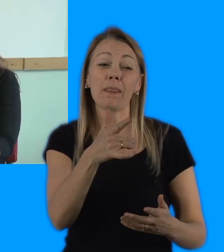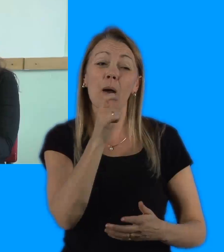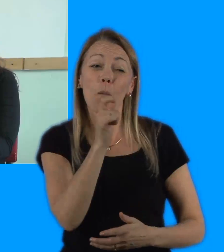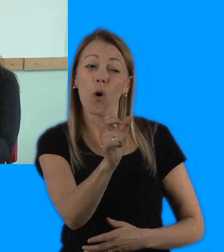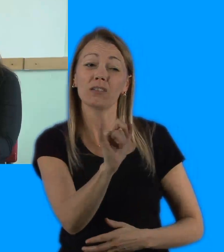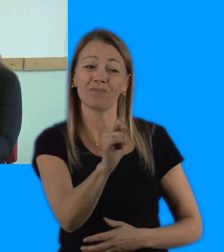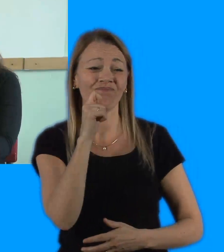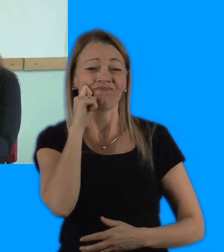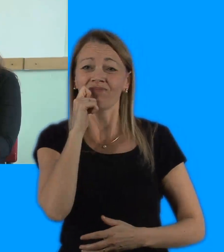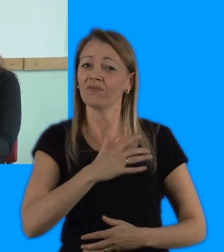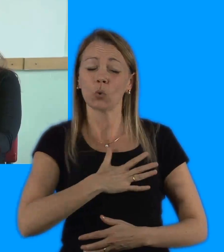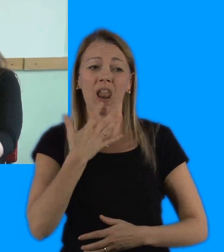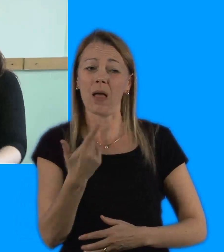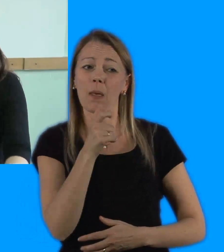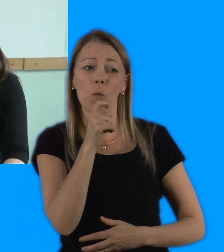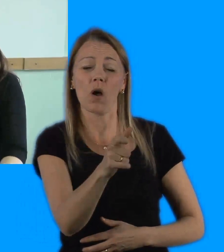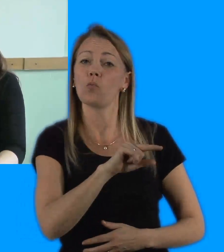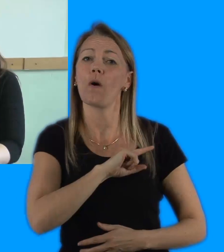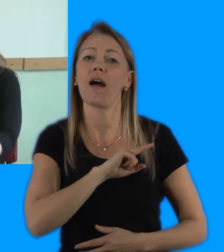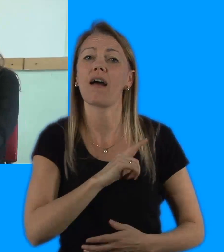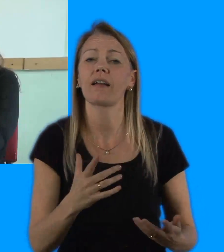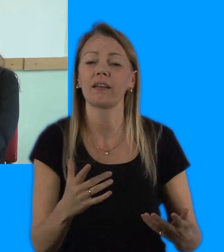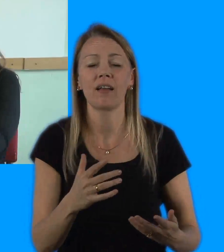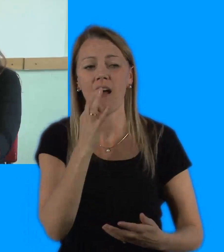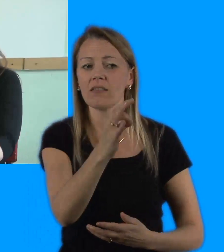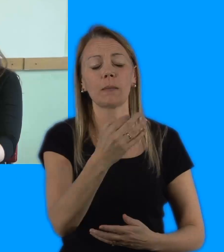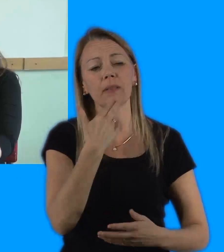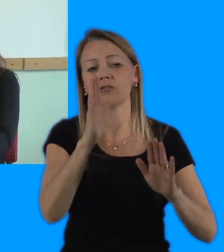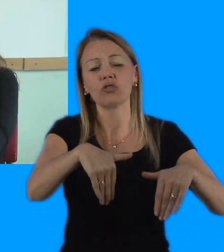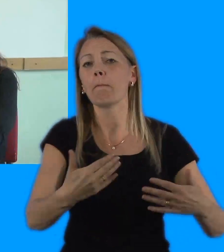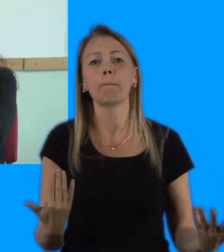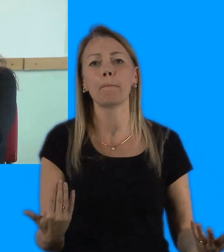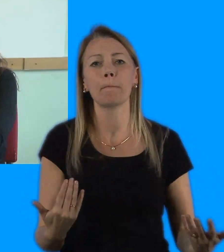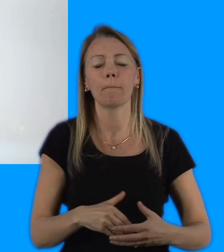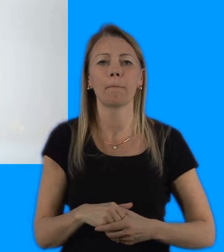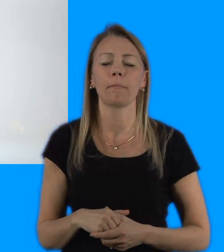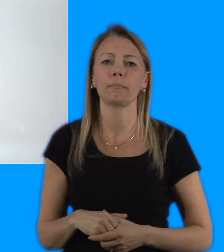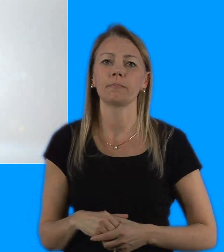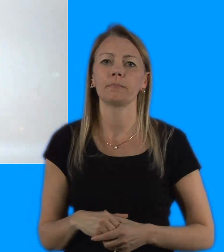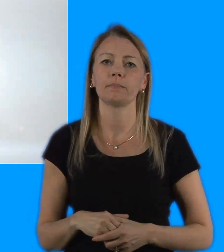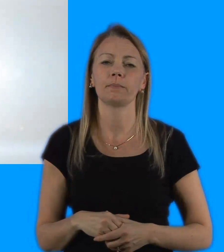that that word really offends me and this is why, and asking people not to do it.